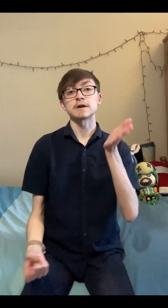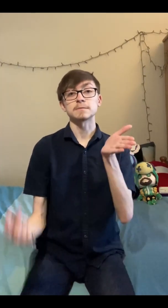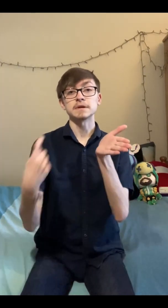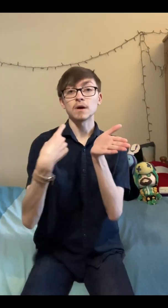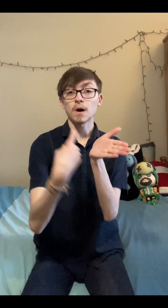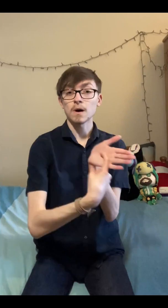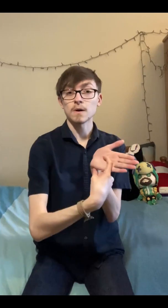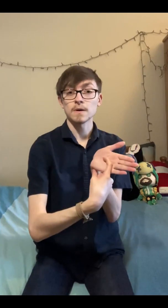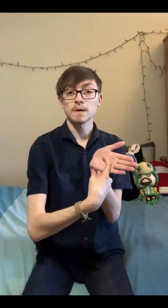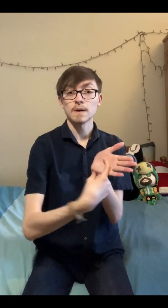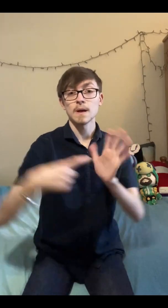would be